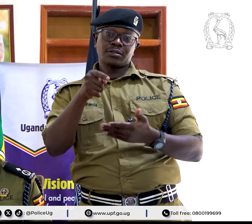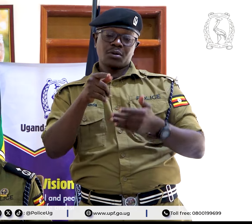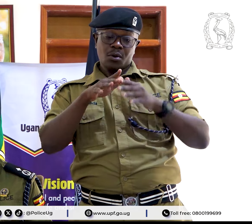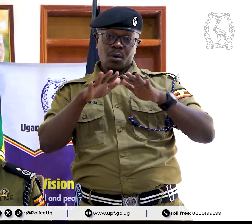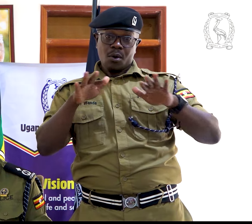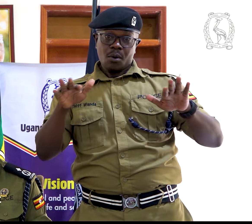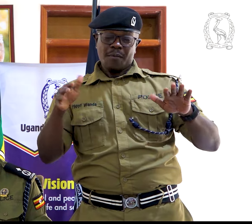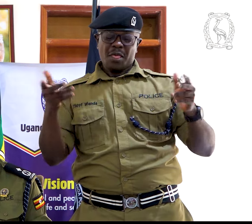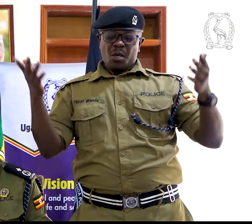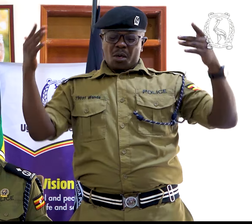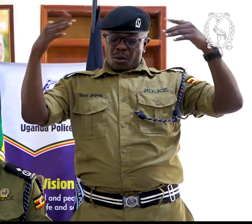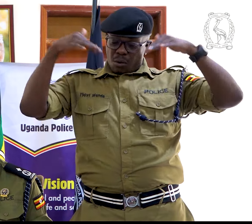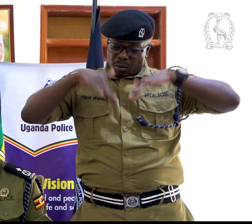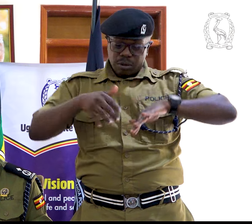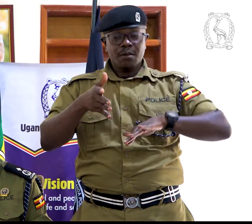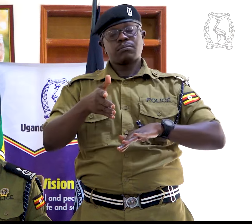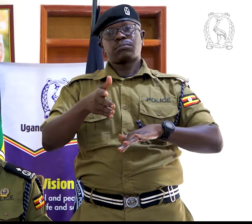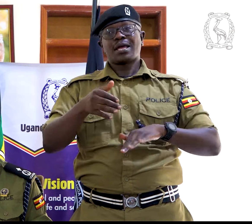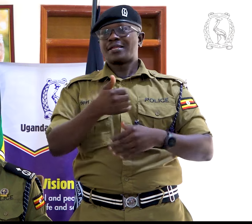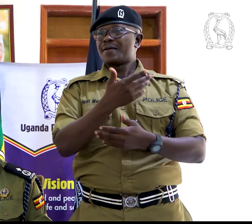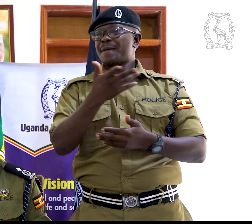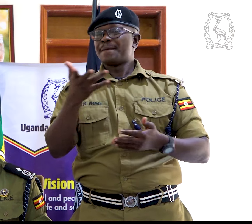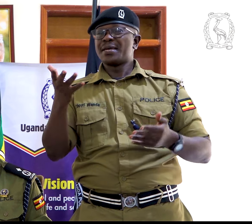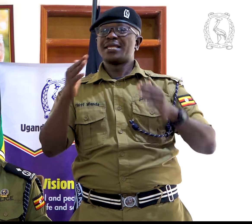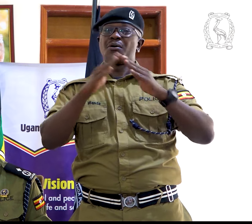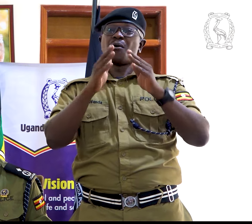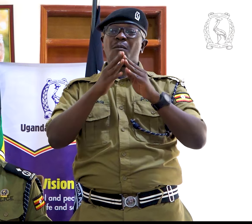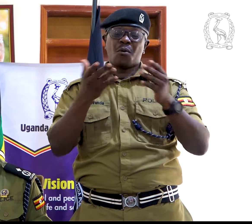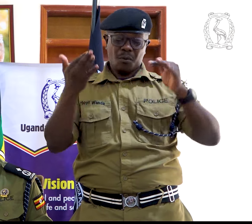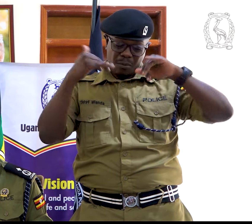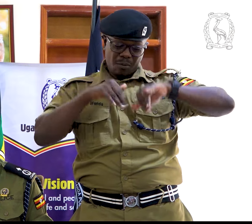landfill collapsed, burying several homes.